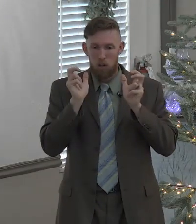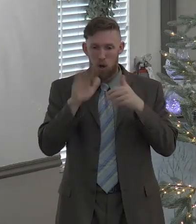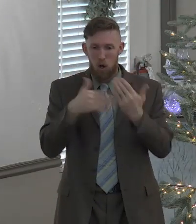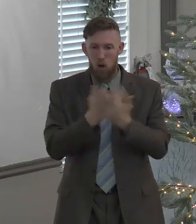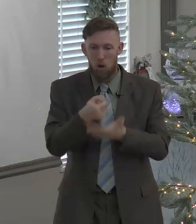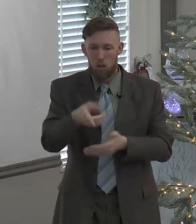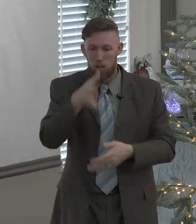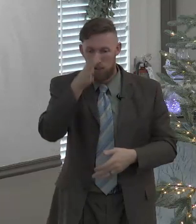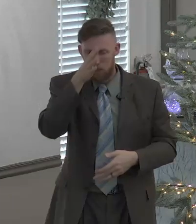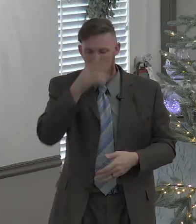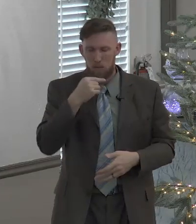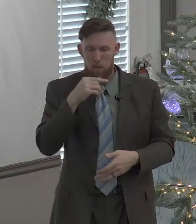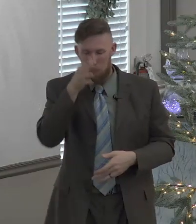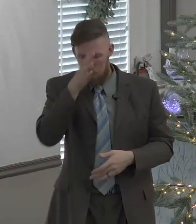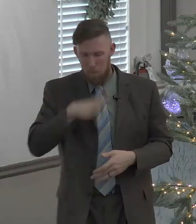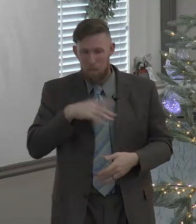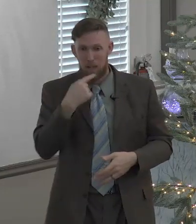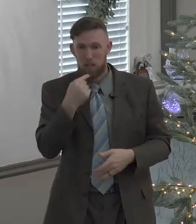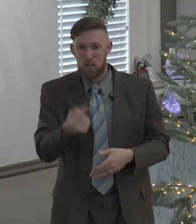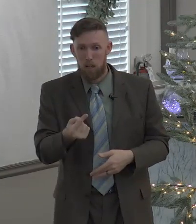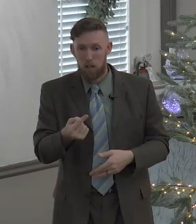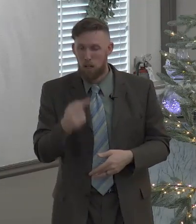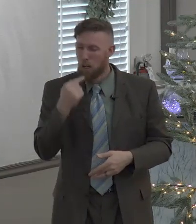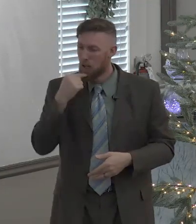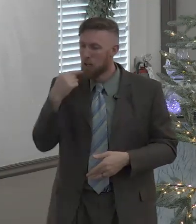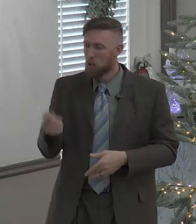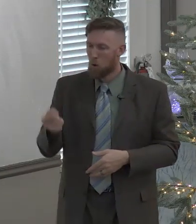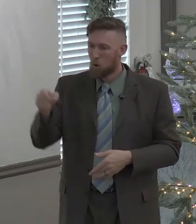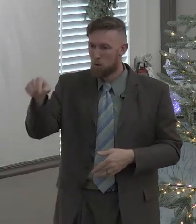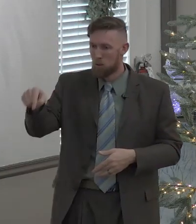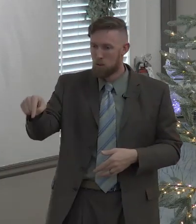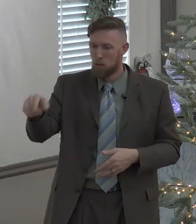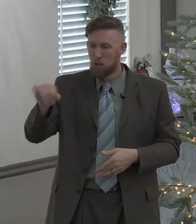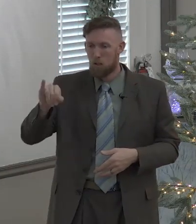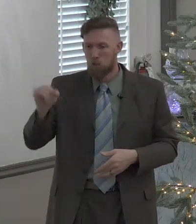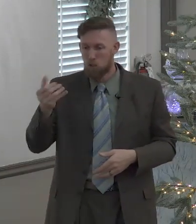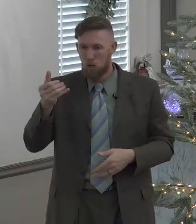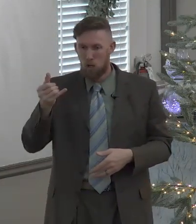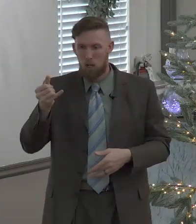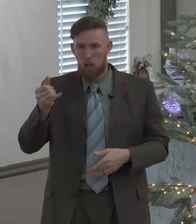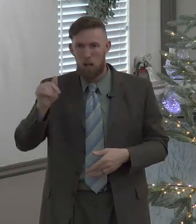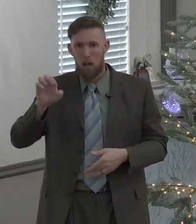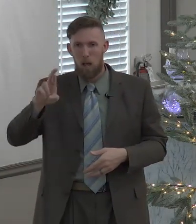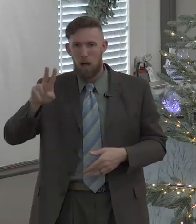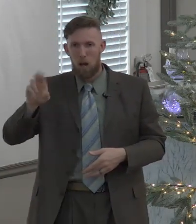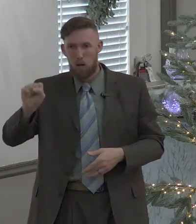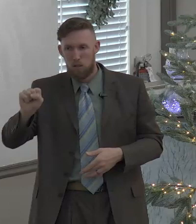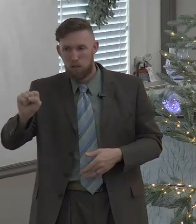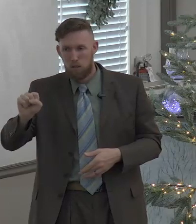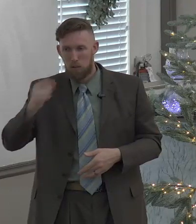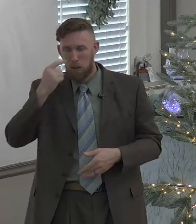synagogue these great five words, be not afraid,